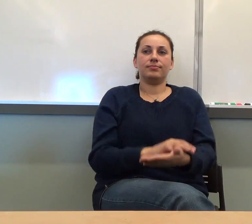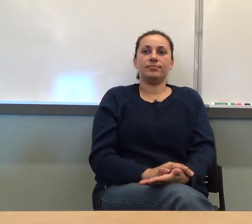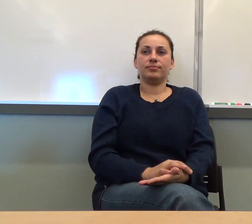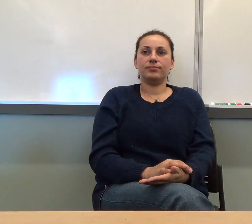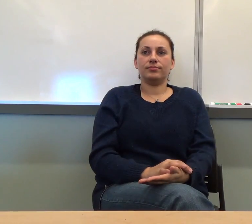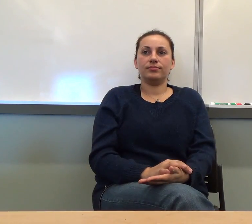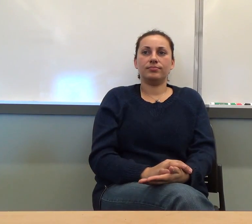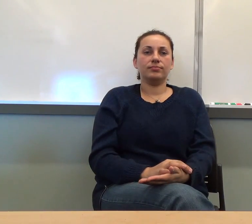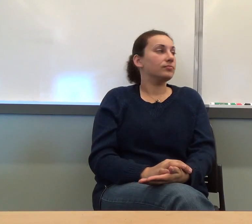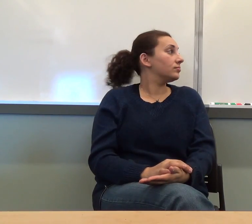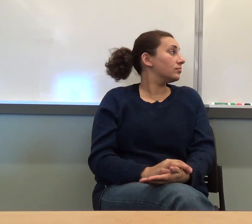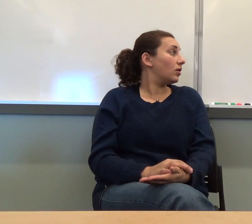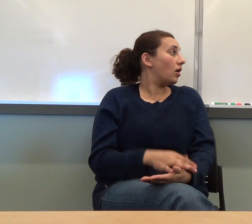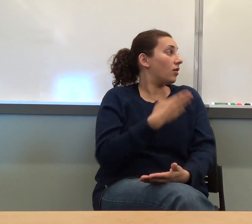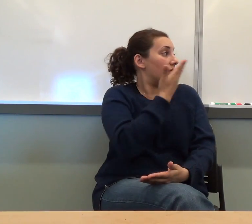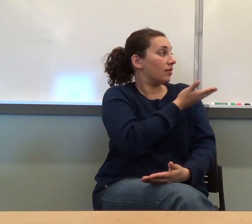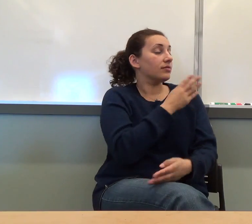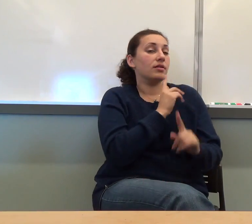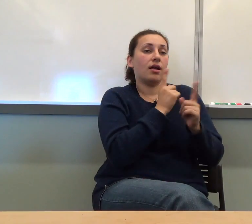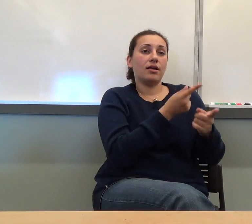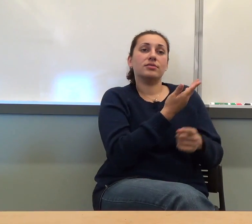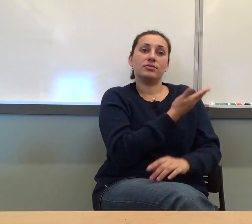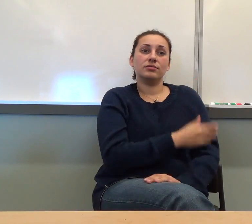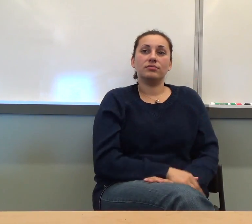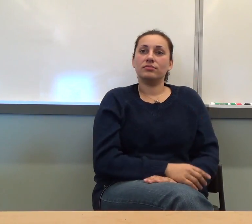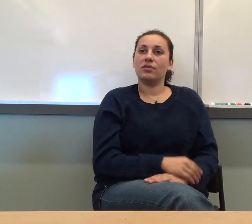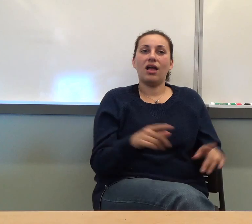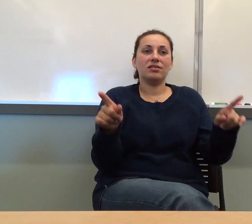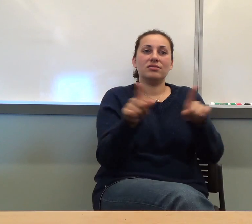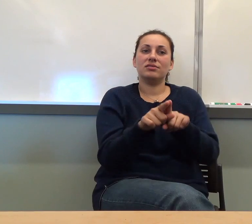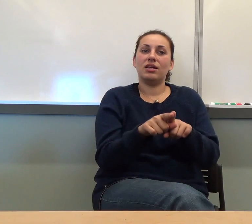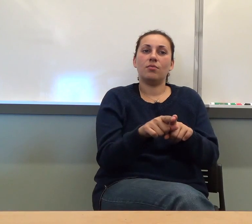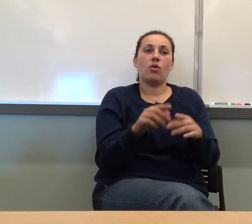And, oh my goodness, there it is. It's the same ratio, 24 to 1.